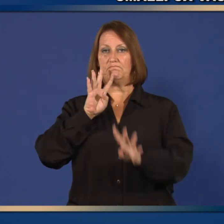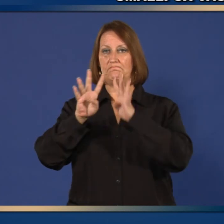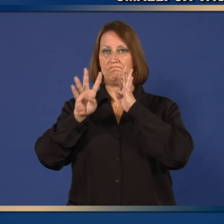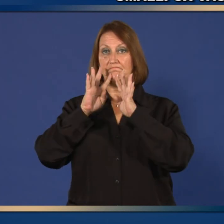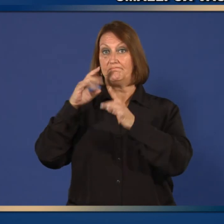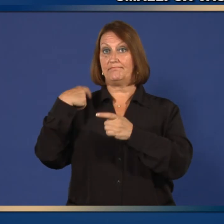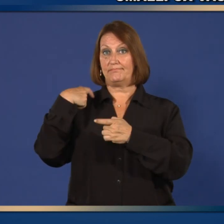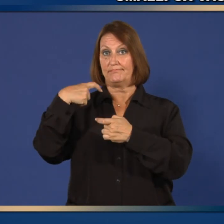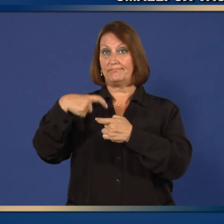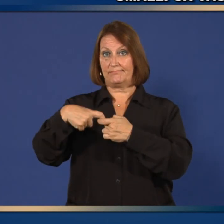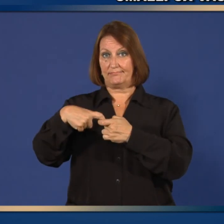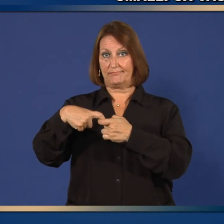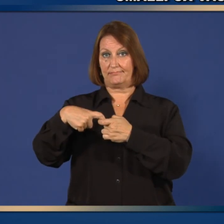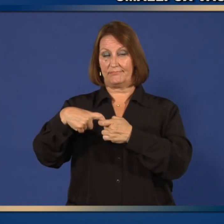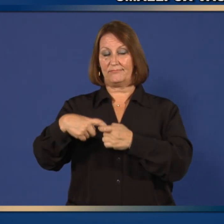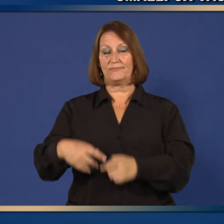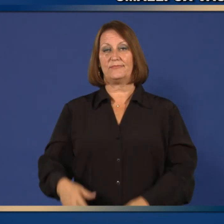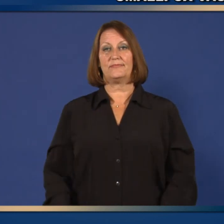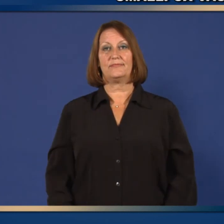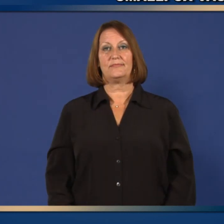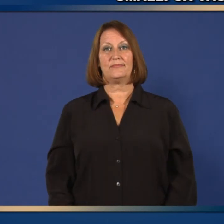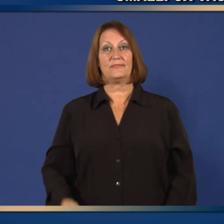1-888-246-2857 for Spanish,